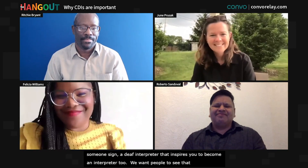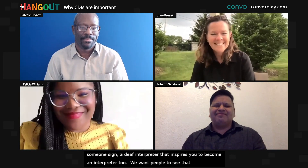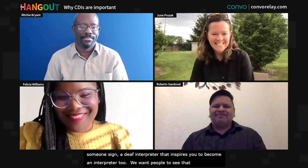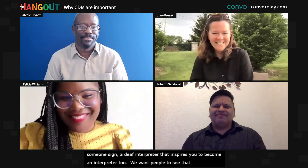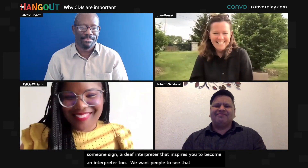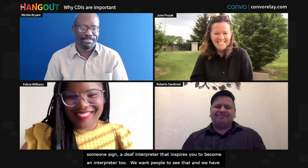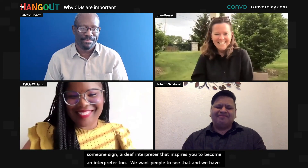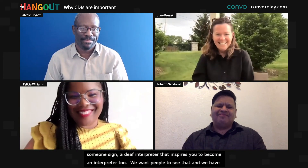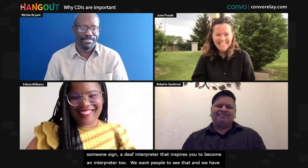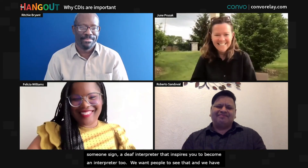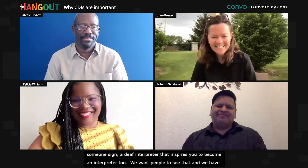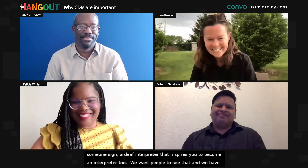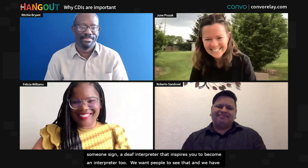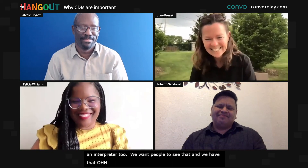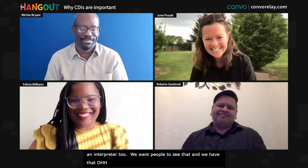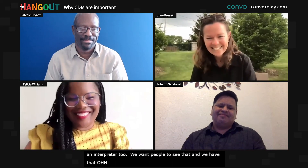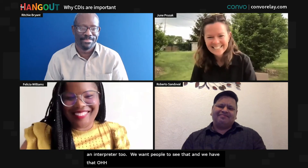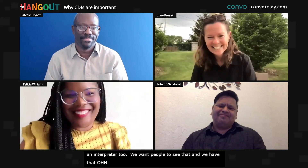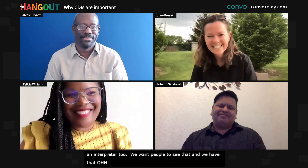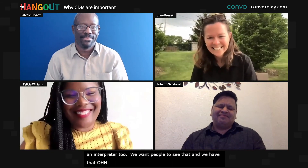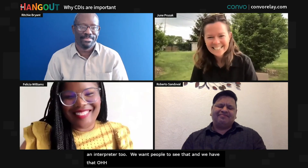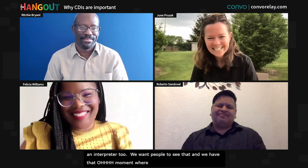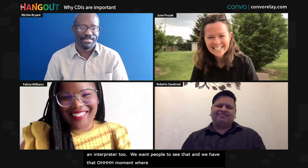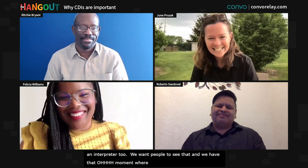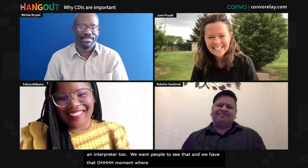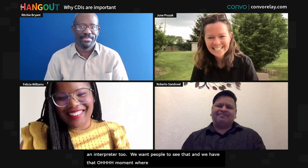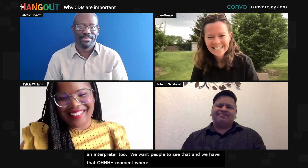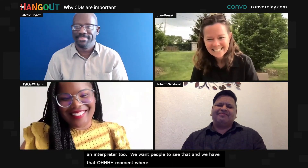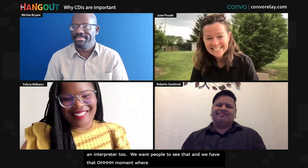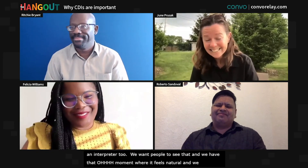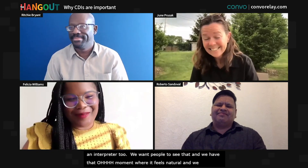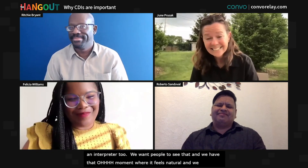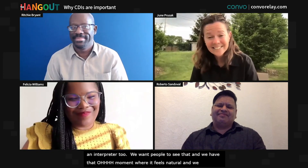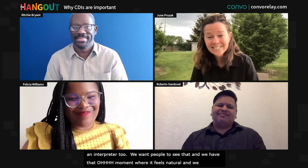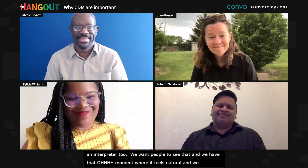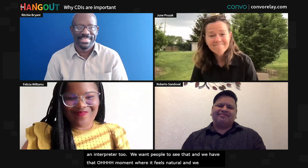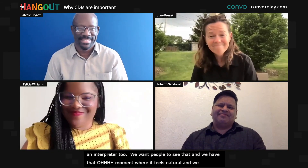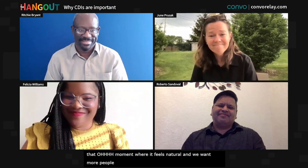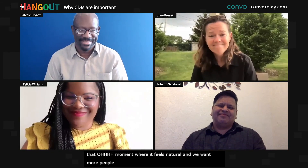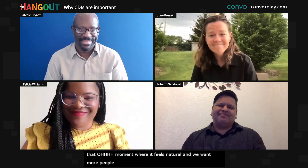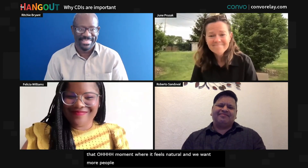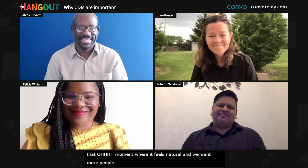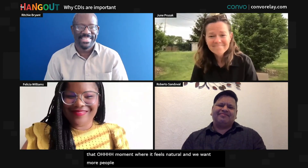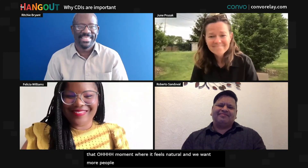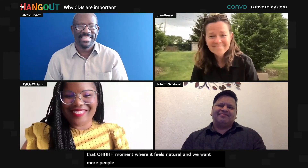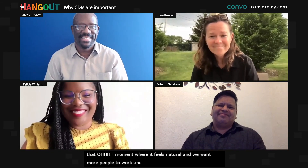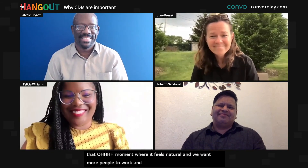feels natural. And definitely we want more people to work, and that way we can be able to work together.